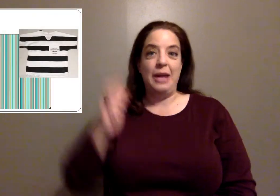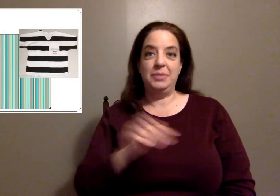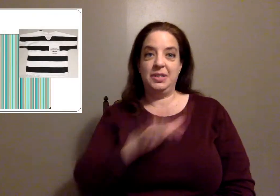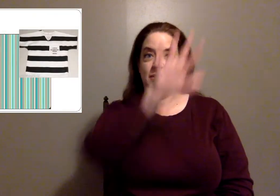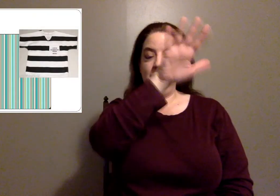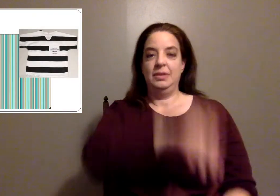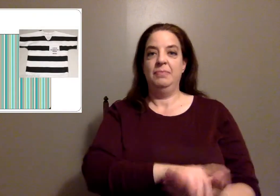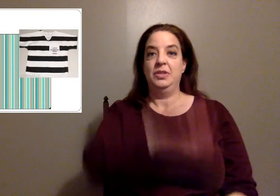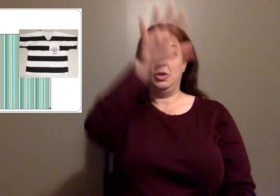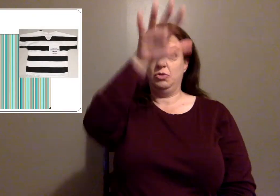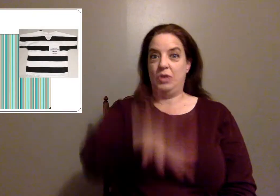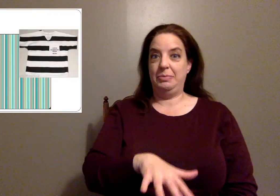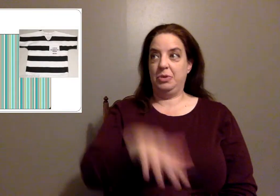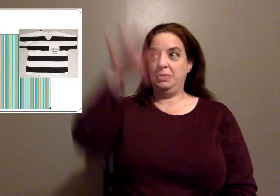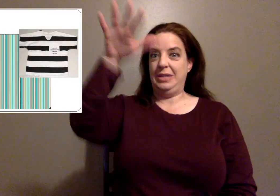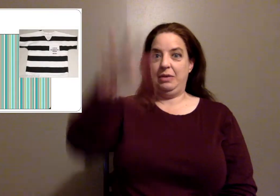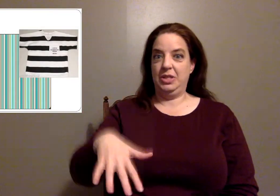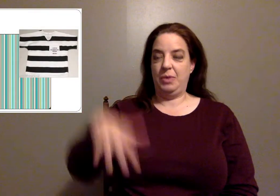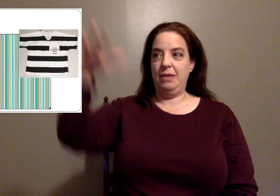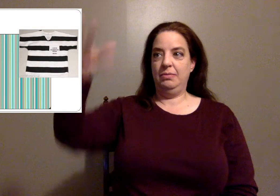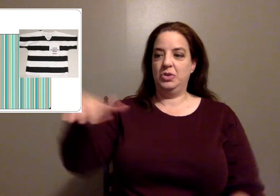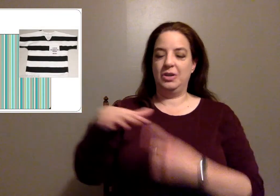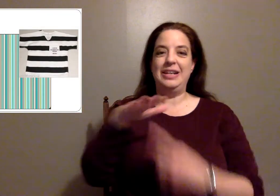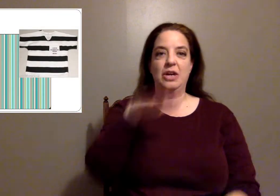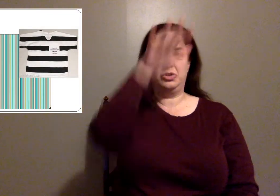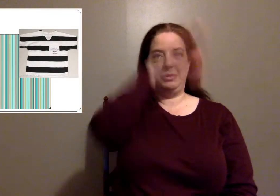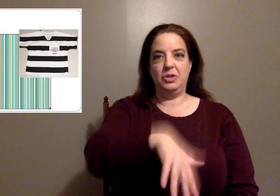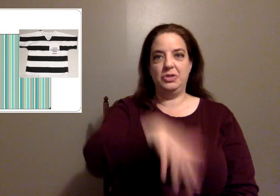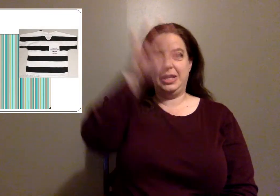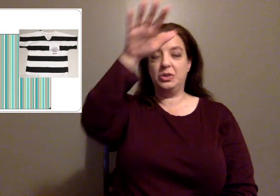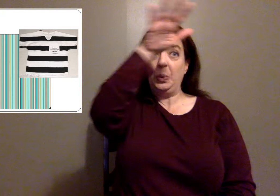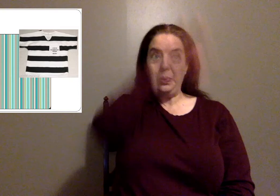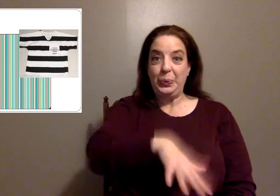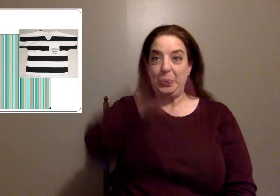Stripes. So stripes would go down this way. Those are narrow stripes close together. So,